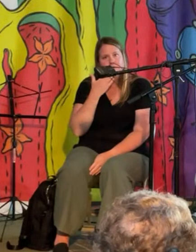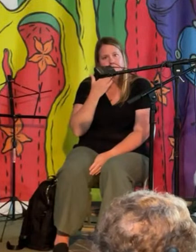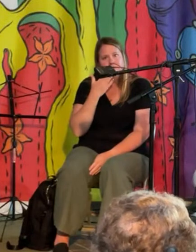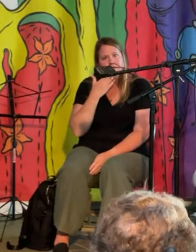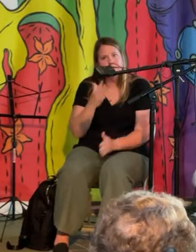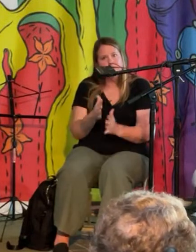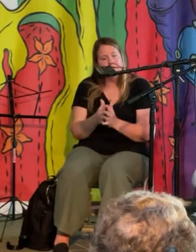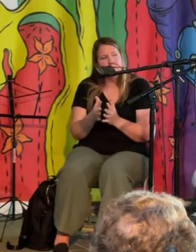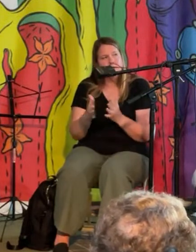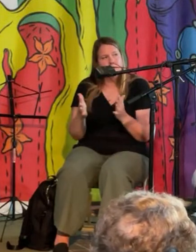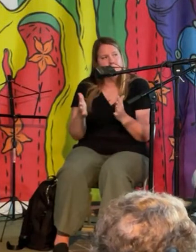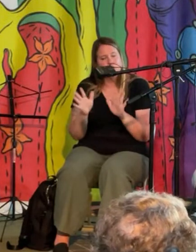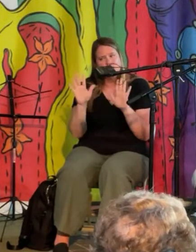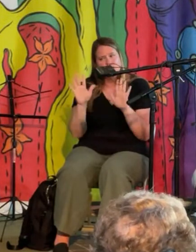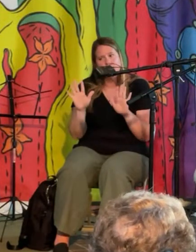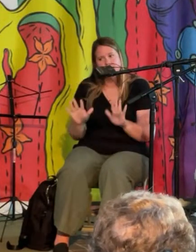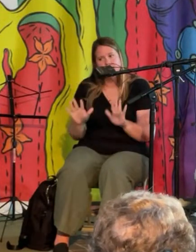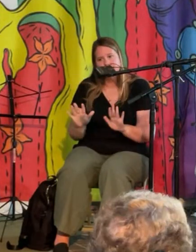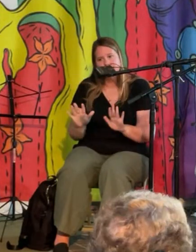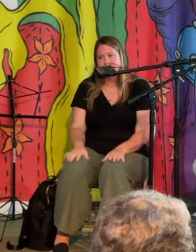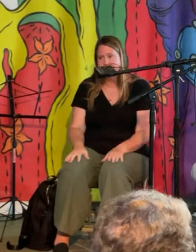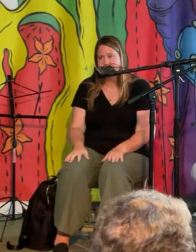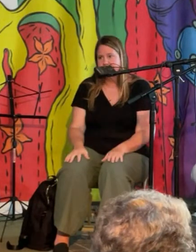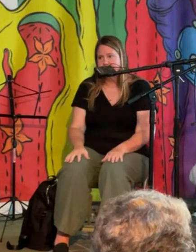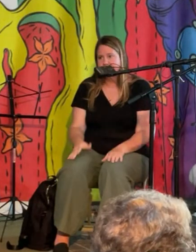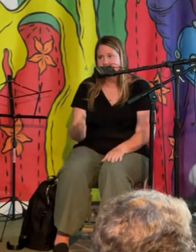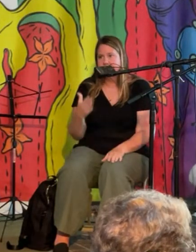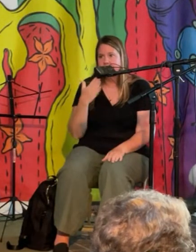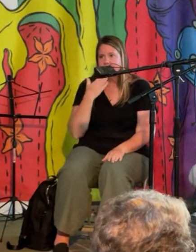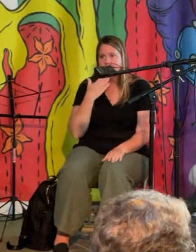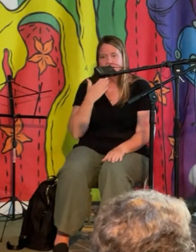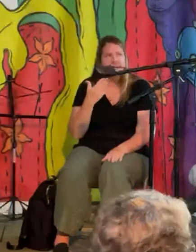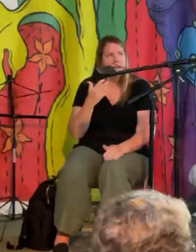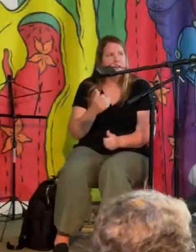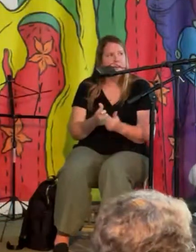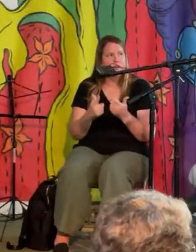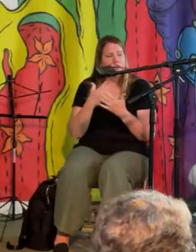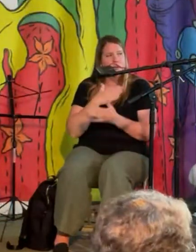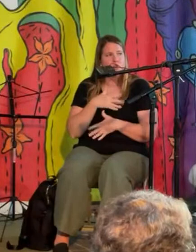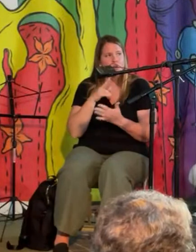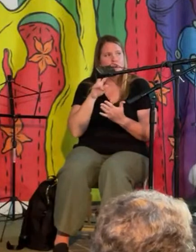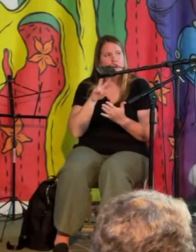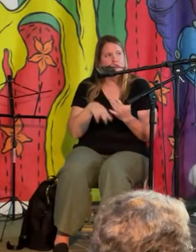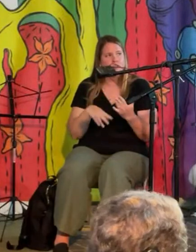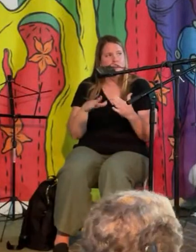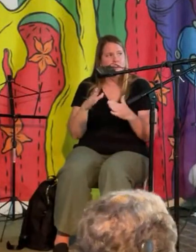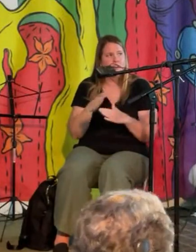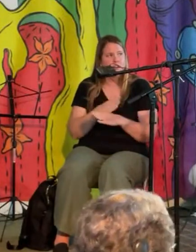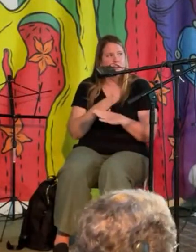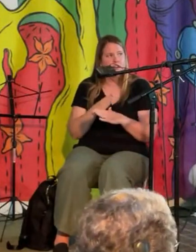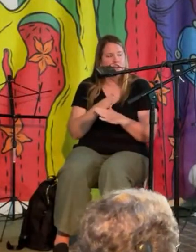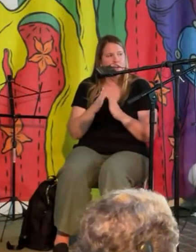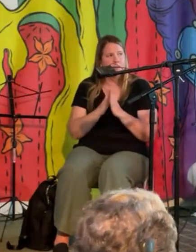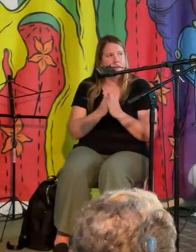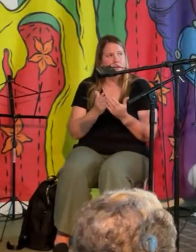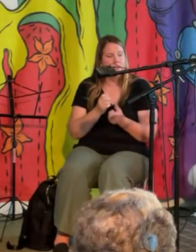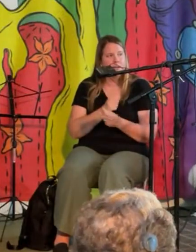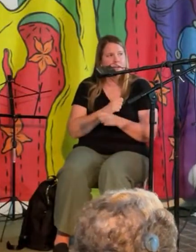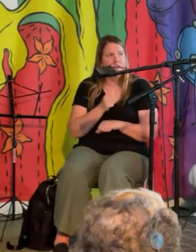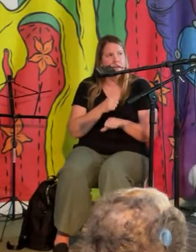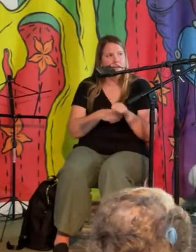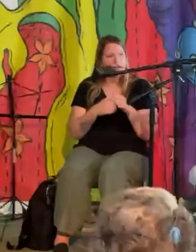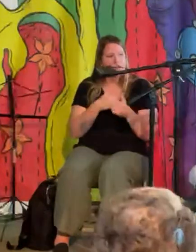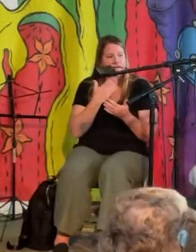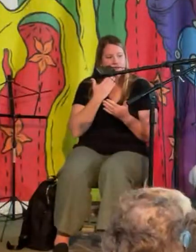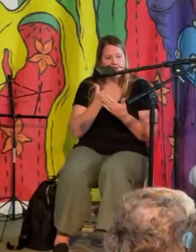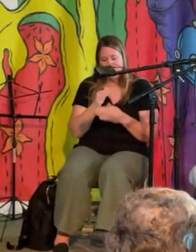Thank you, you're awesome. Great audience. Thank you, everyone. Enjoy, read, share books, love each other, and have